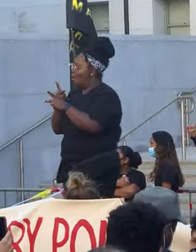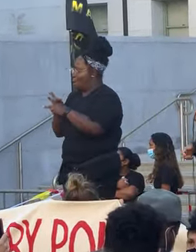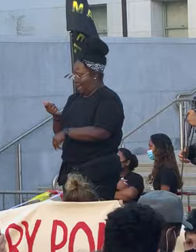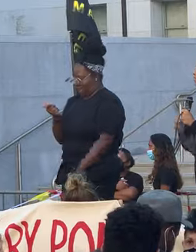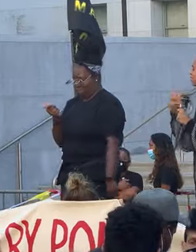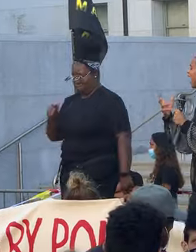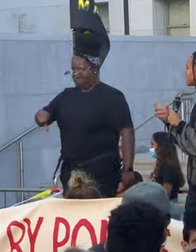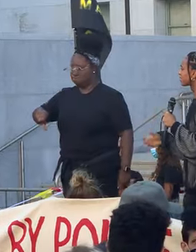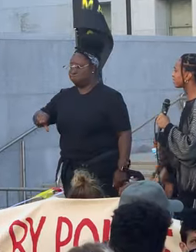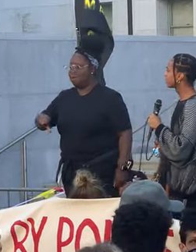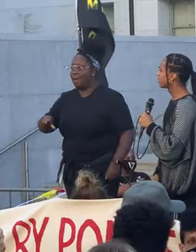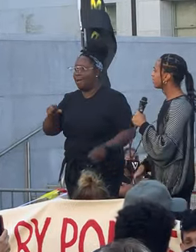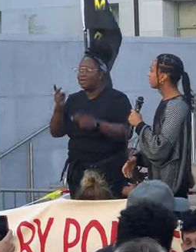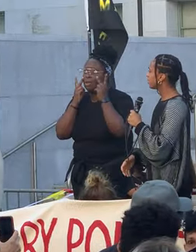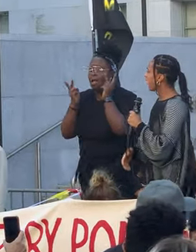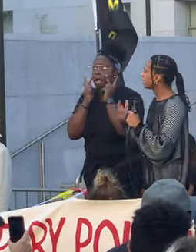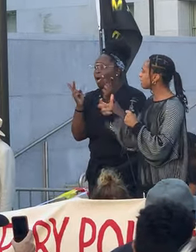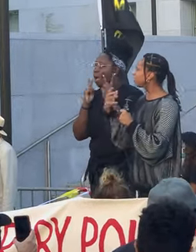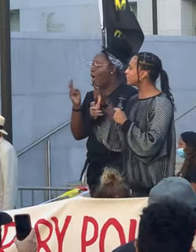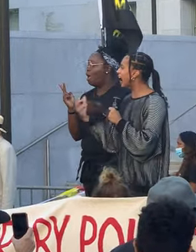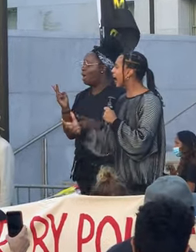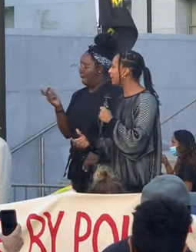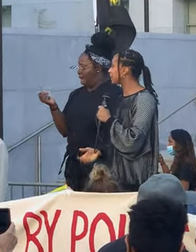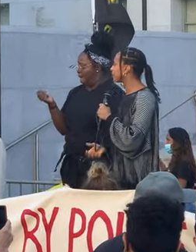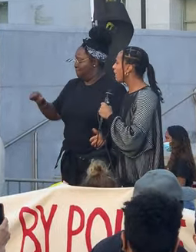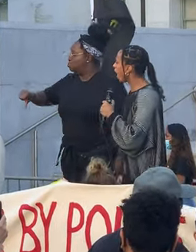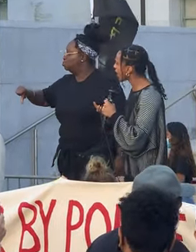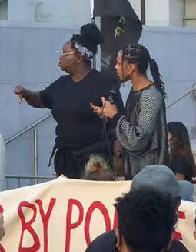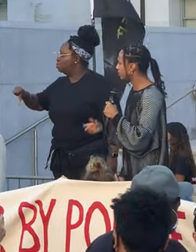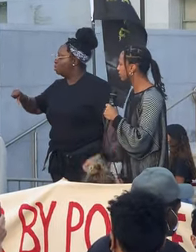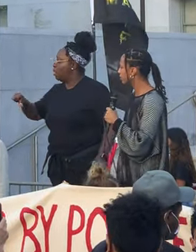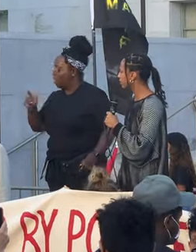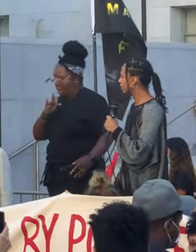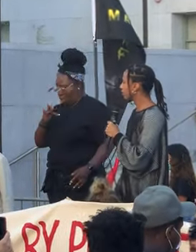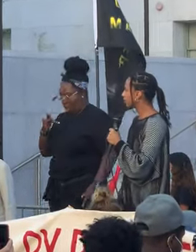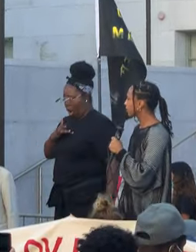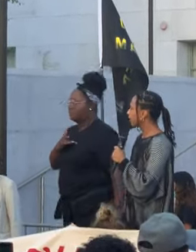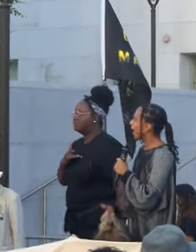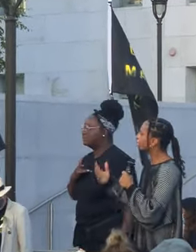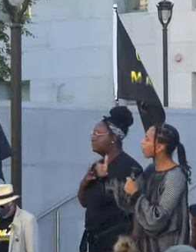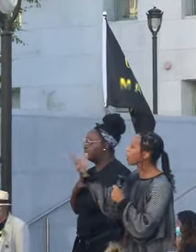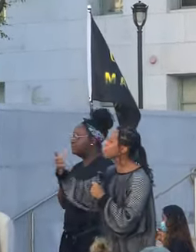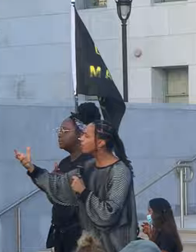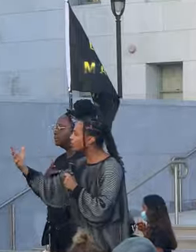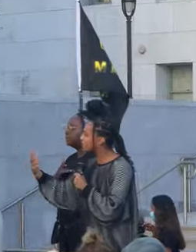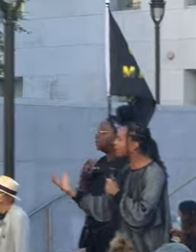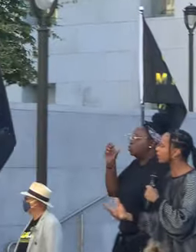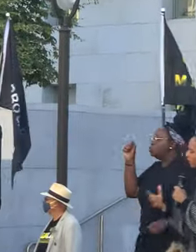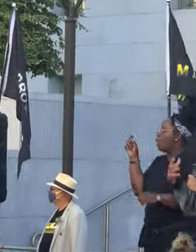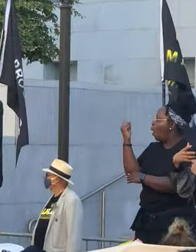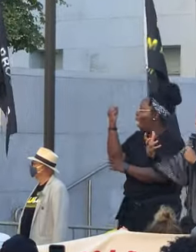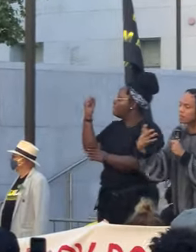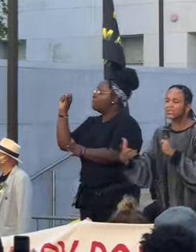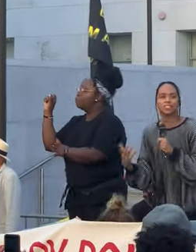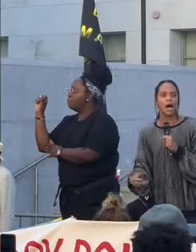been denied sight, and they've been denied heart. And so